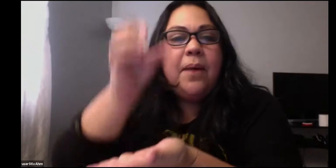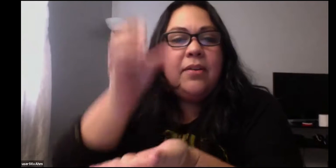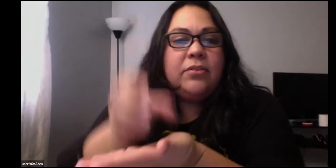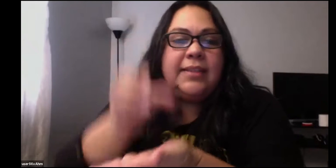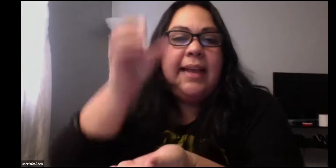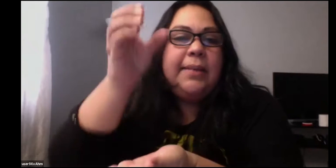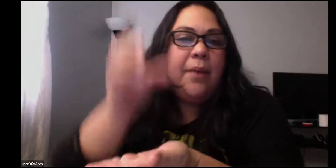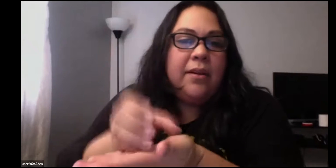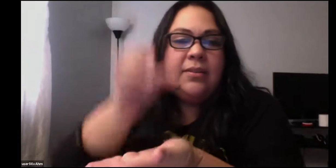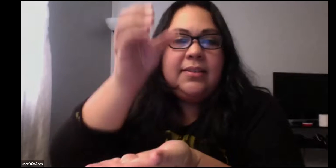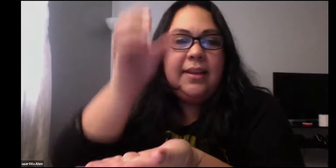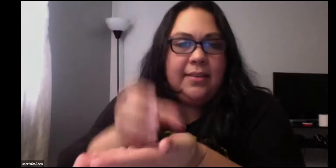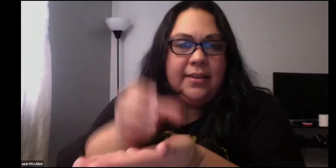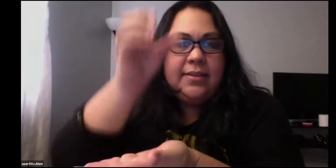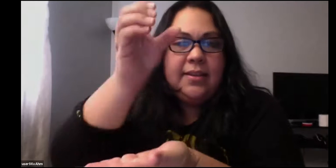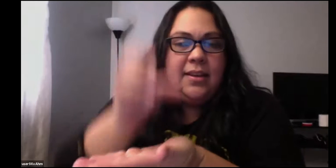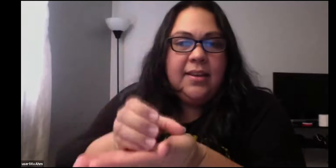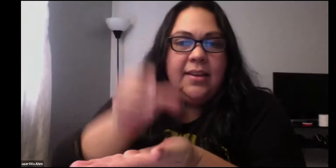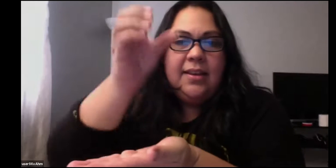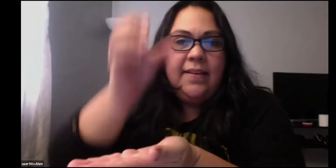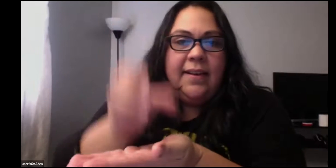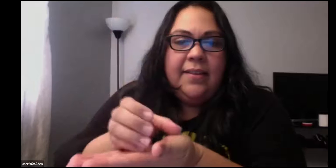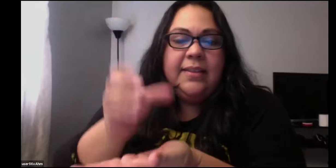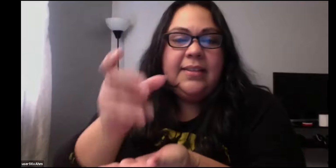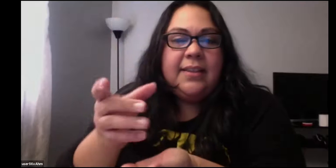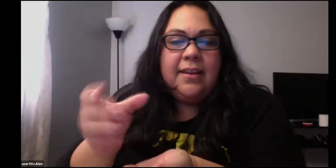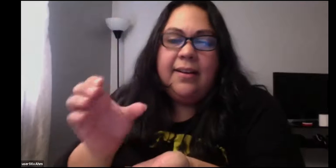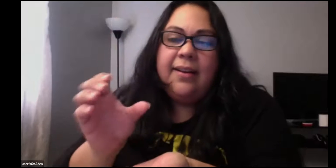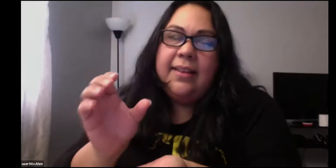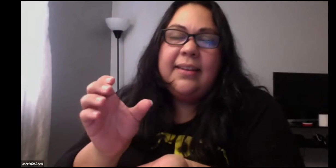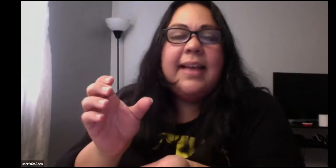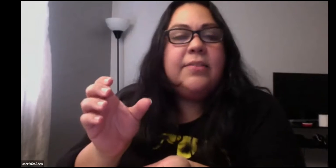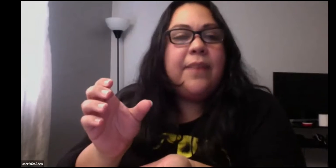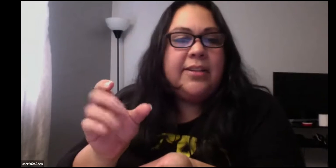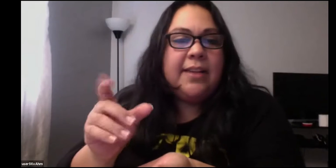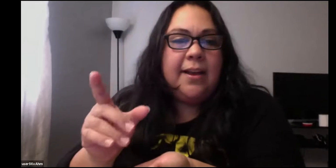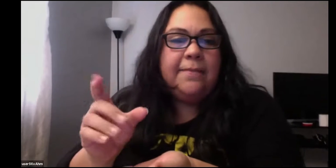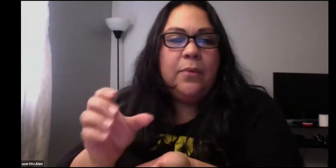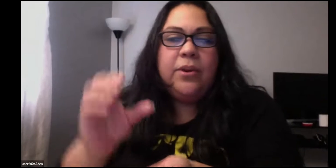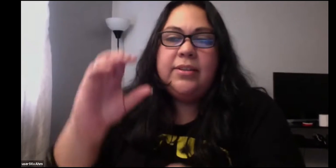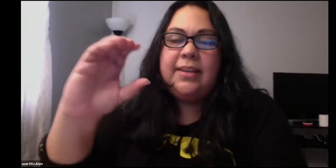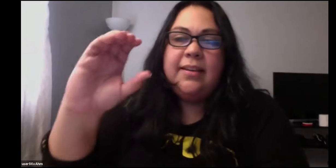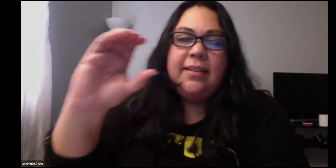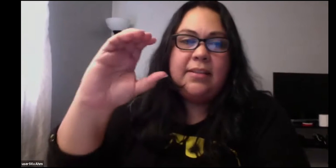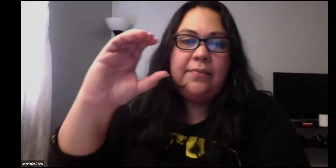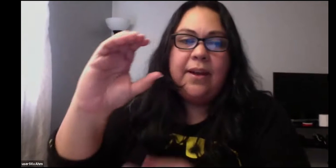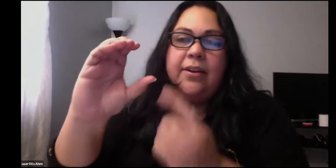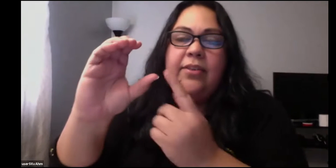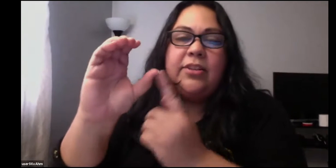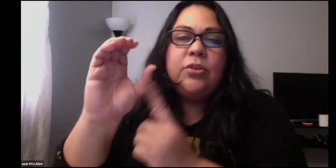just any bottle, is like this. This is like a classifier sign where you see a classifier here that shows the